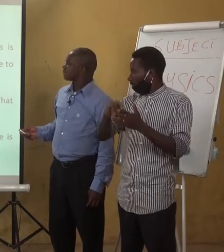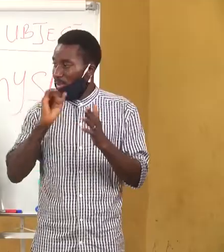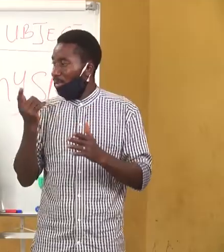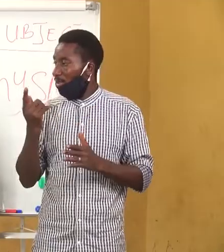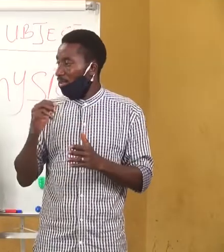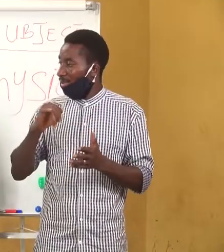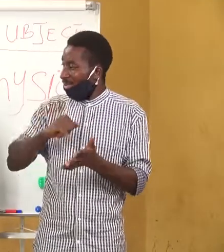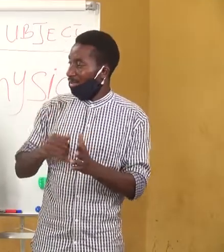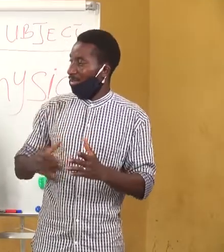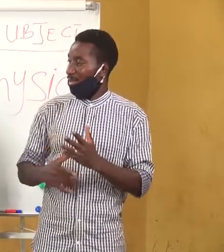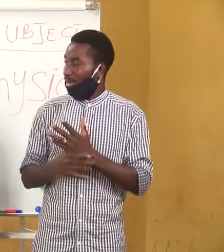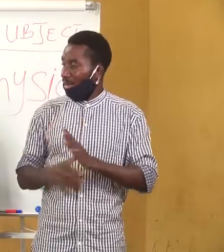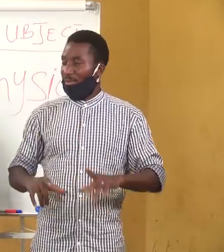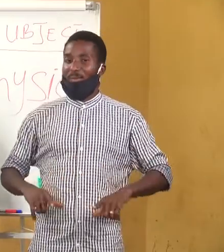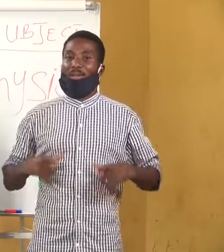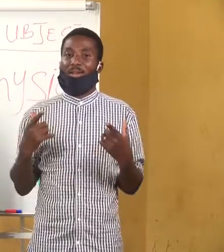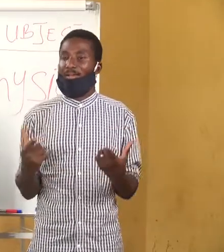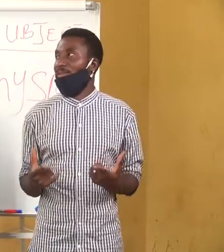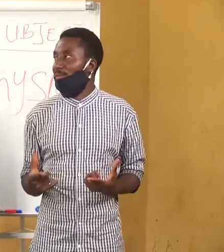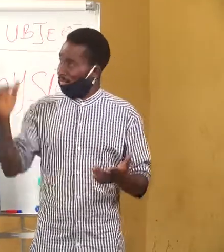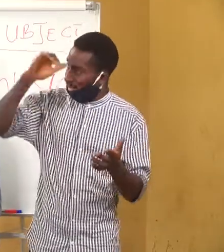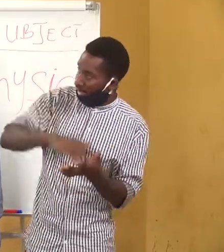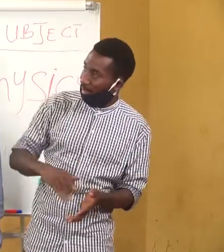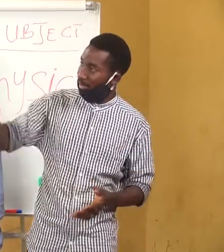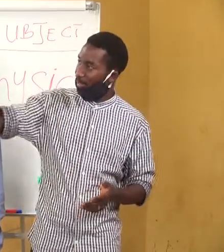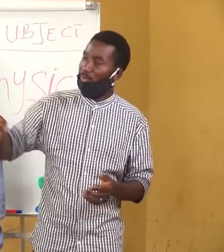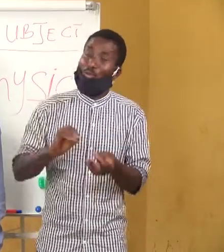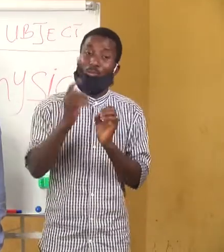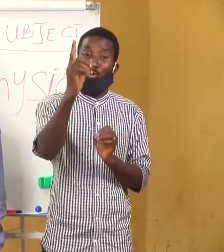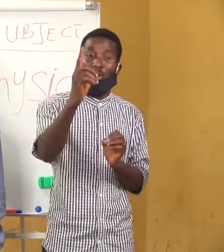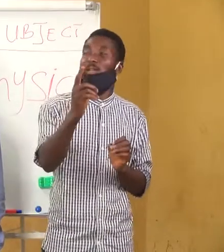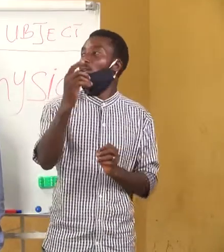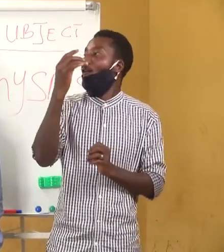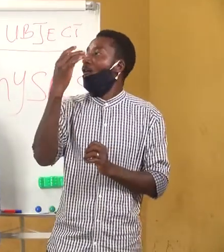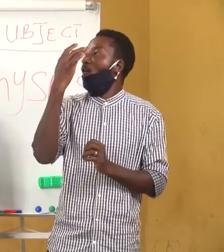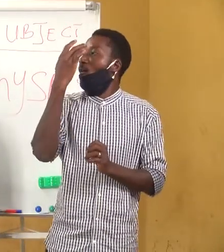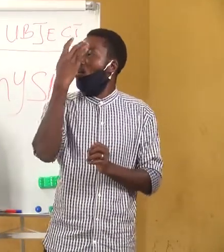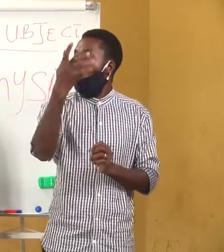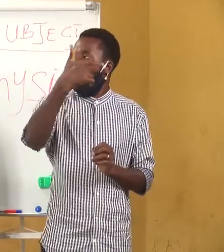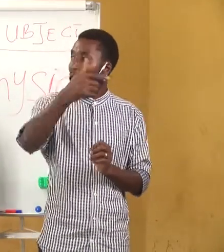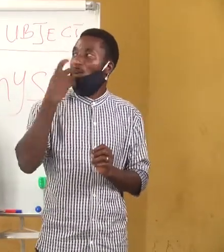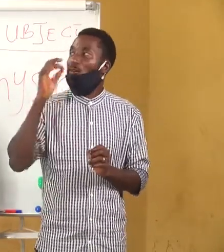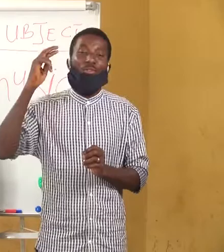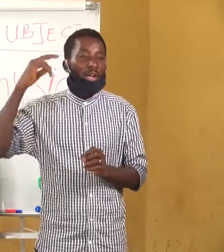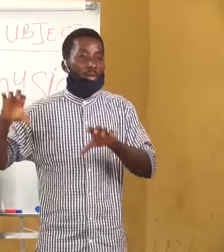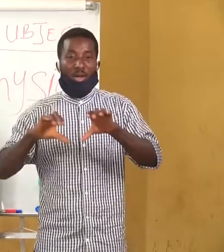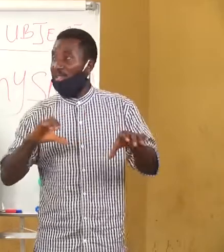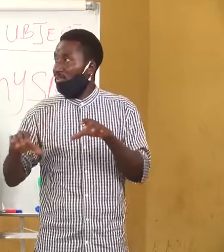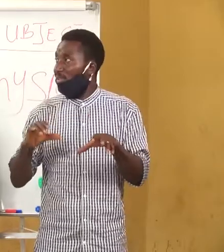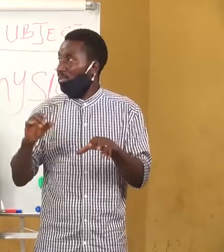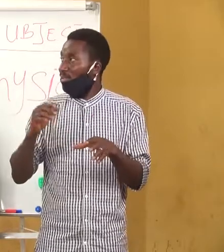material of half-life 10 days is spilled on a laboratory floor.